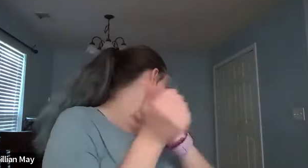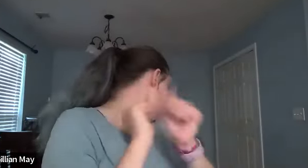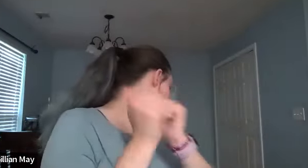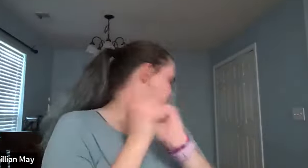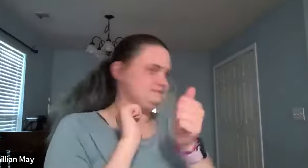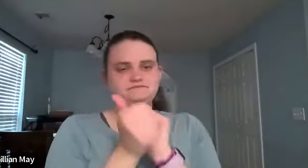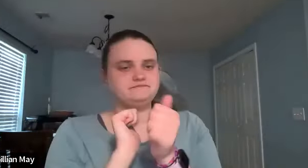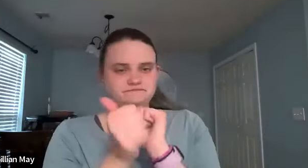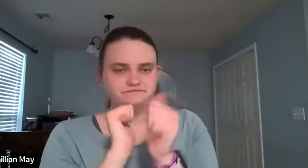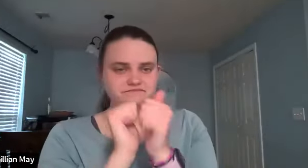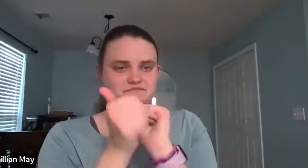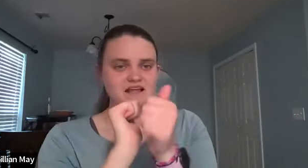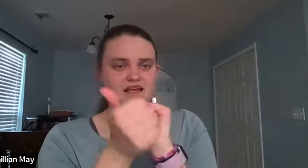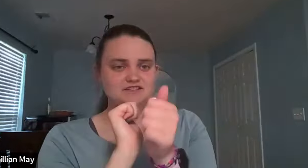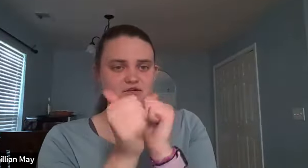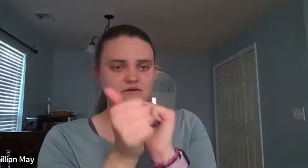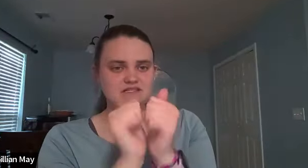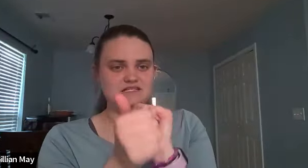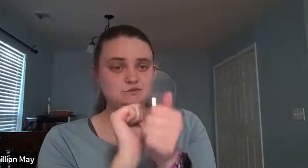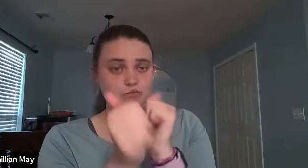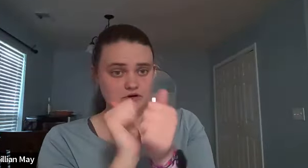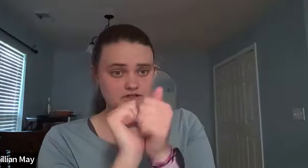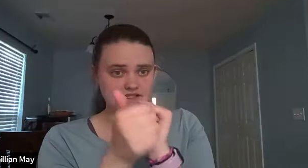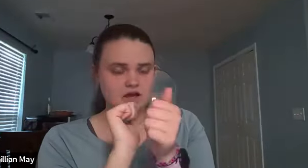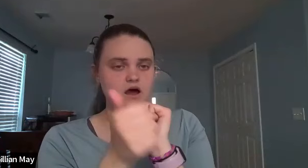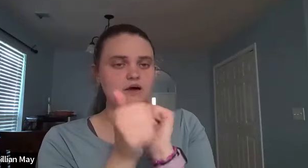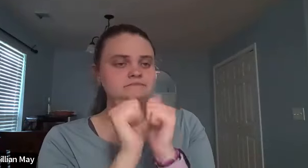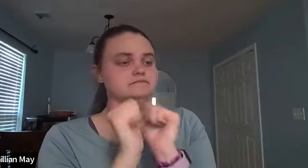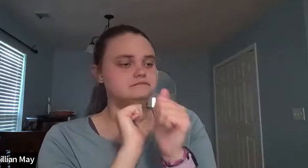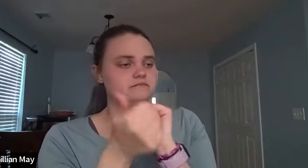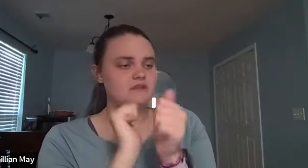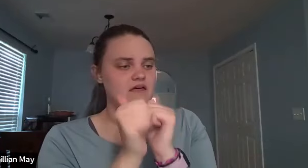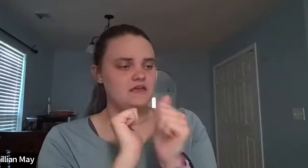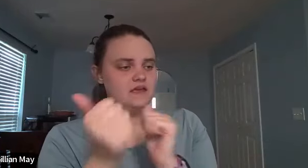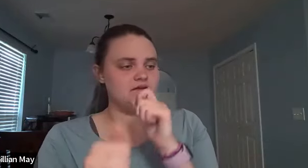Meredith. And so this is sports. And then